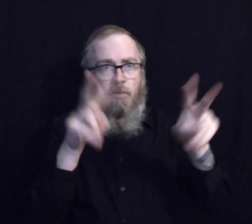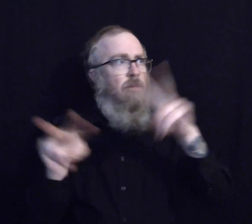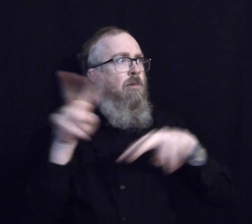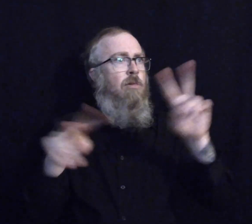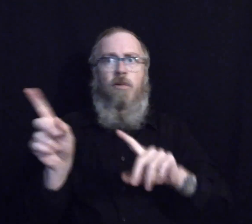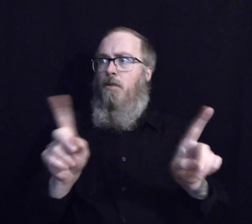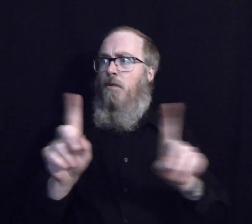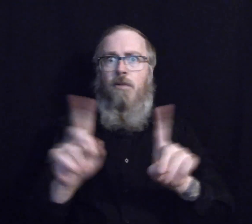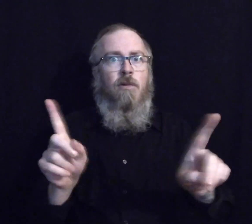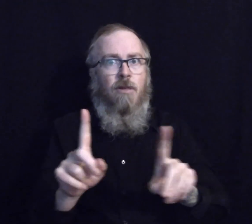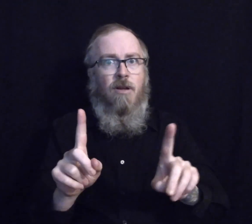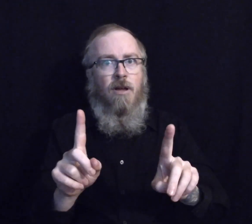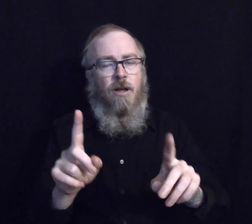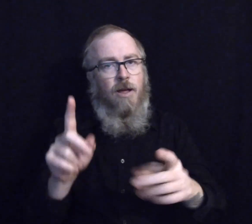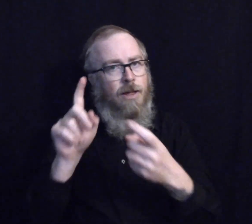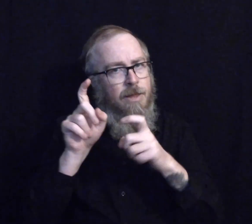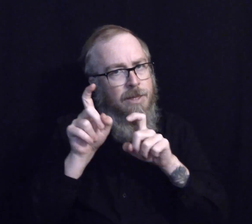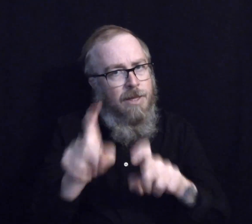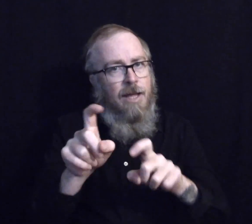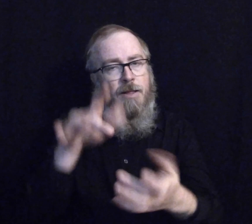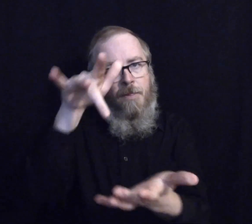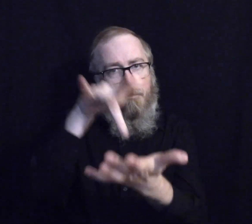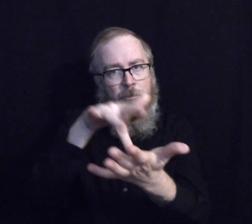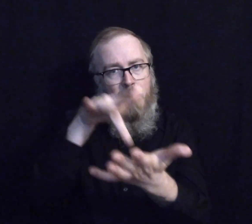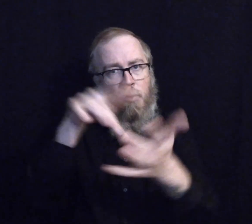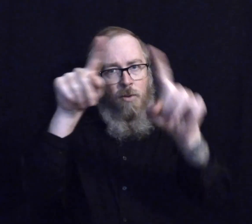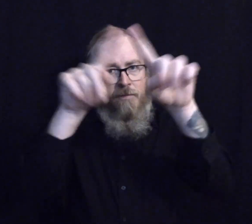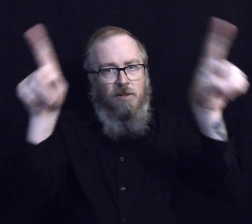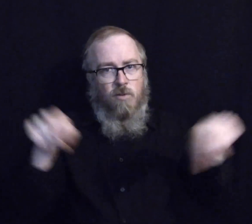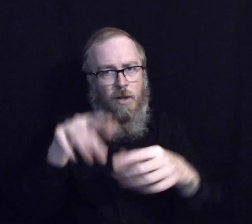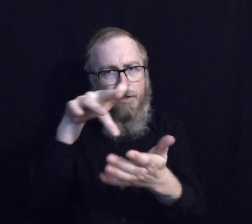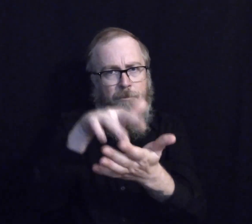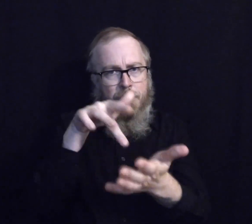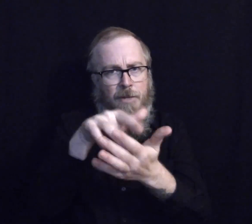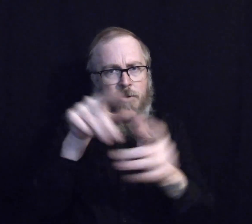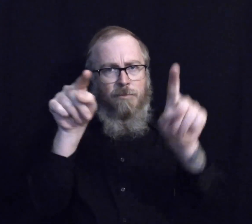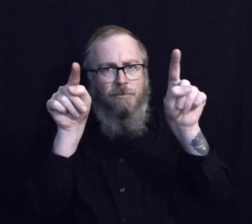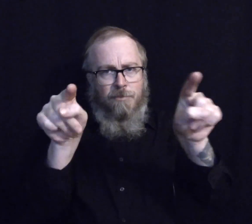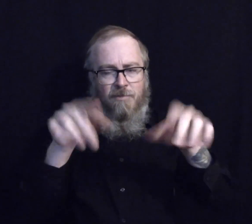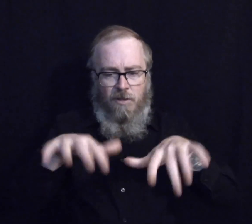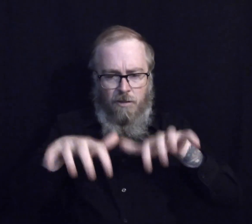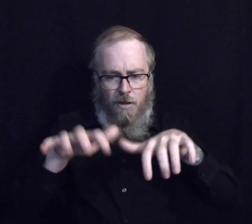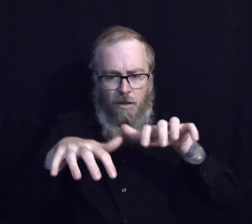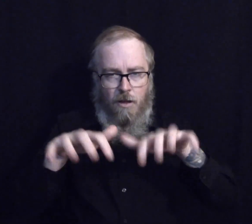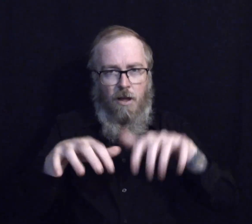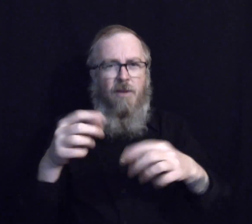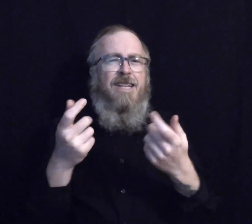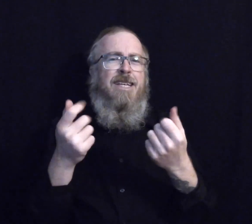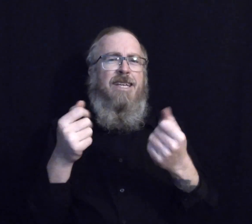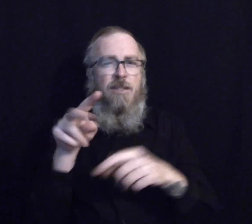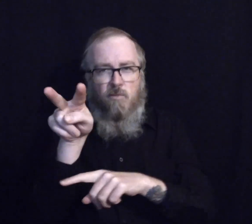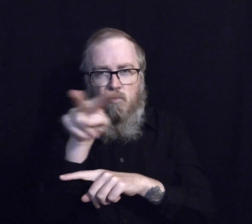cursor, helping you to remain oriented on the page and not get confused as to where you are on the screen.